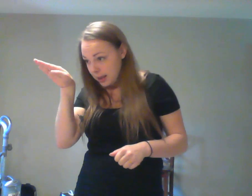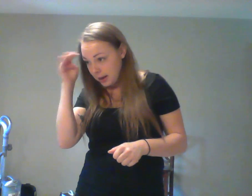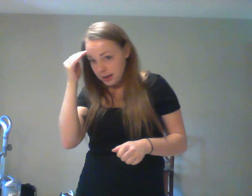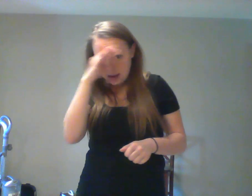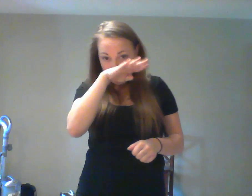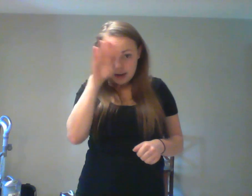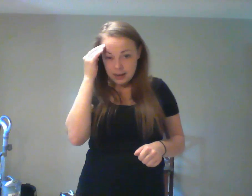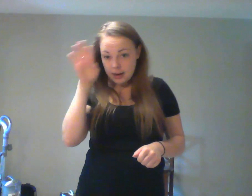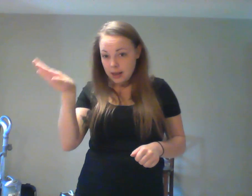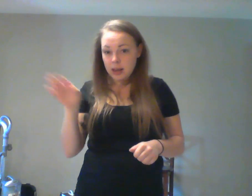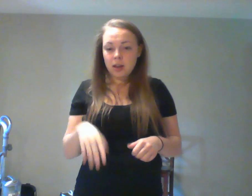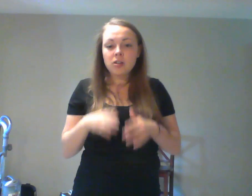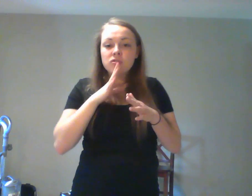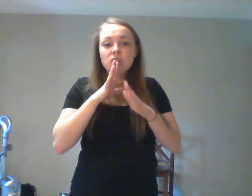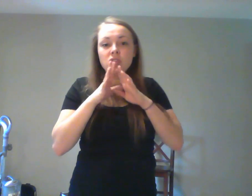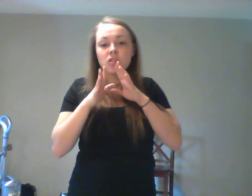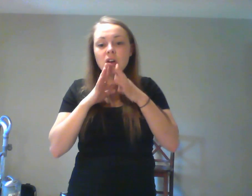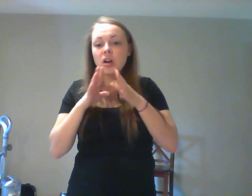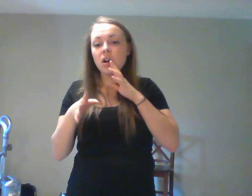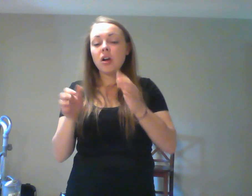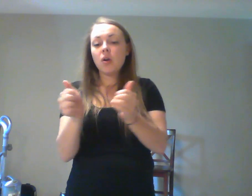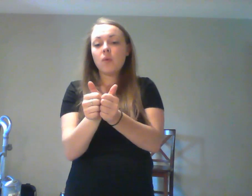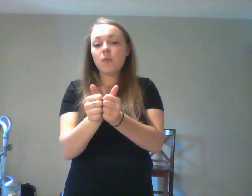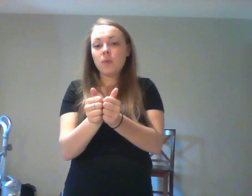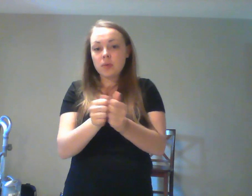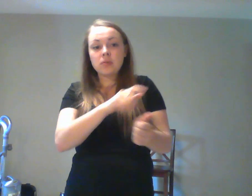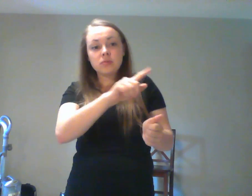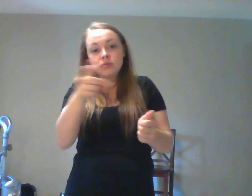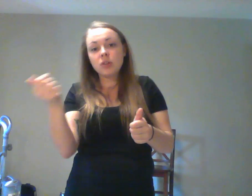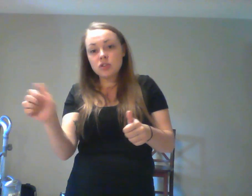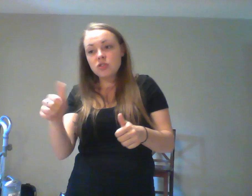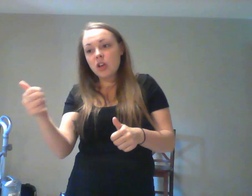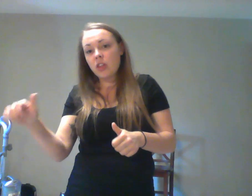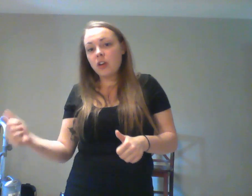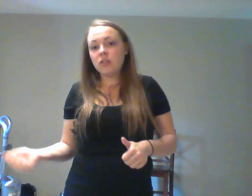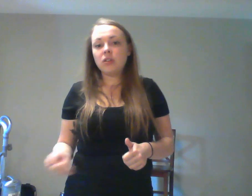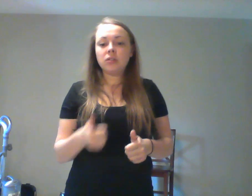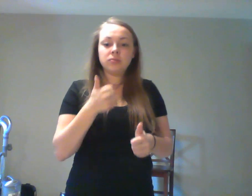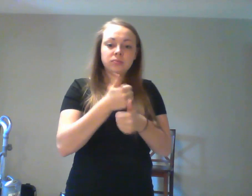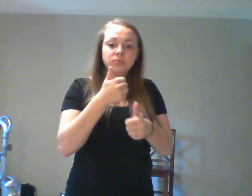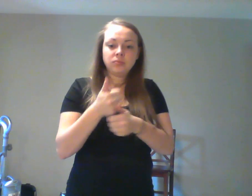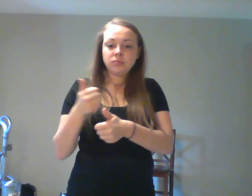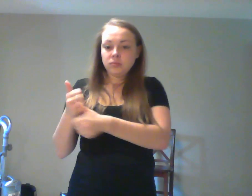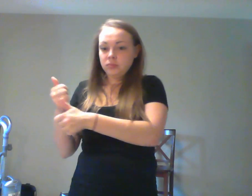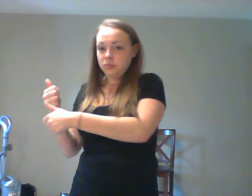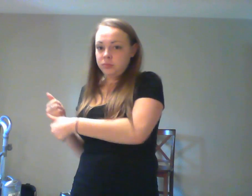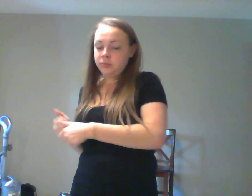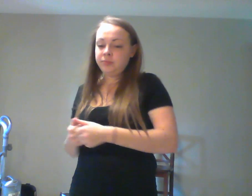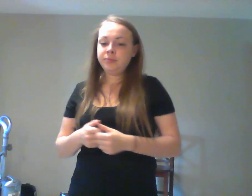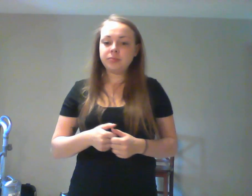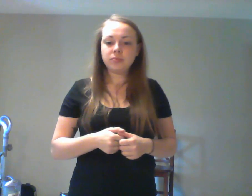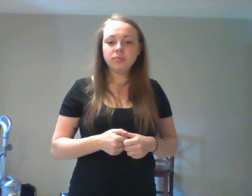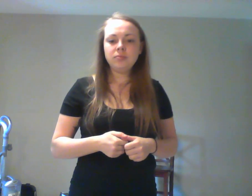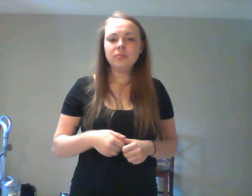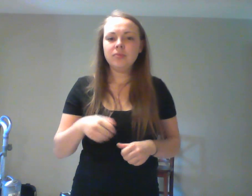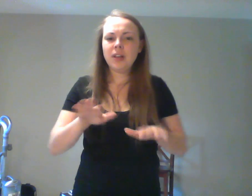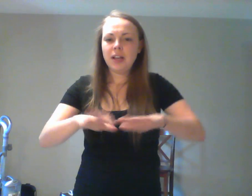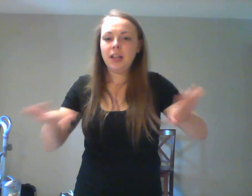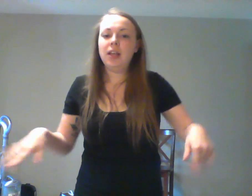say it says slimy toad really doesn't make say their eggs in batches. I know that. Frogs lay their eggs in batches and